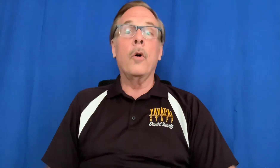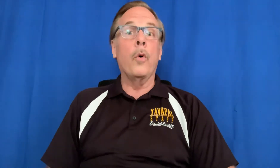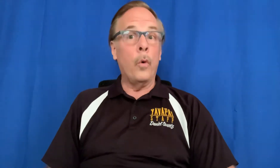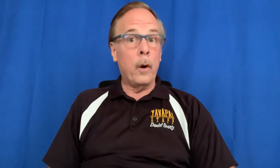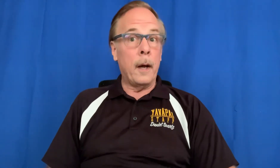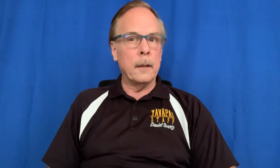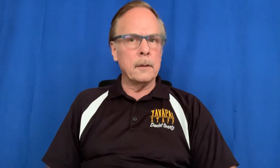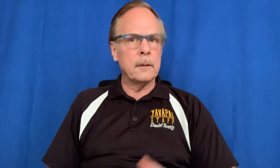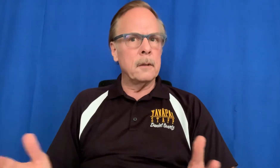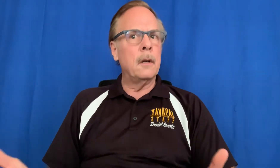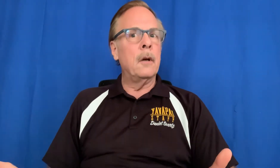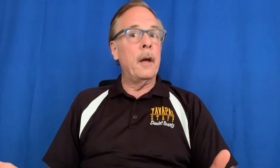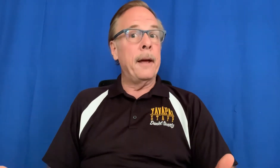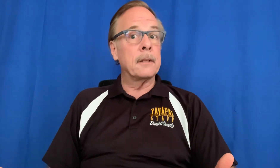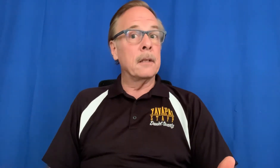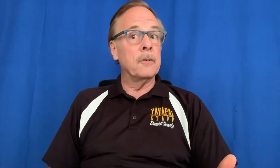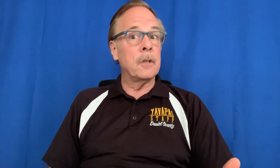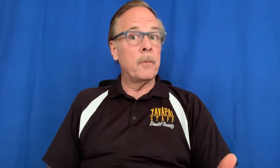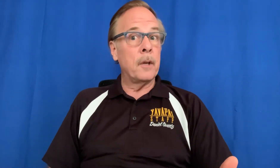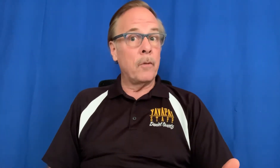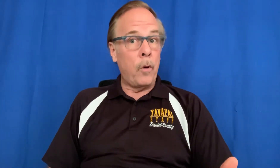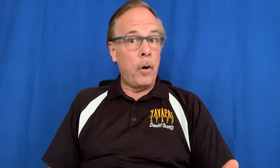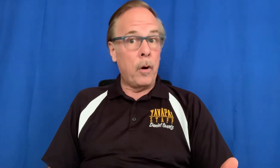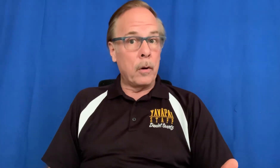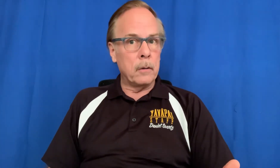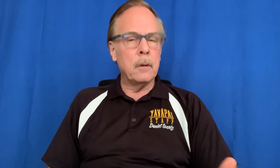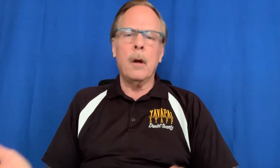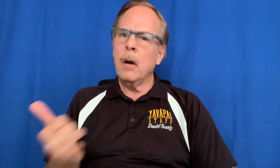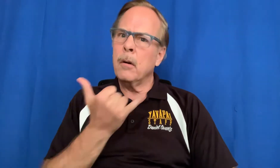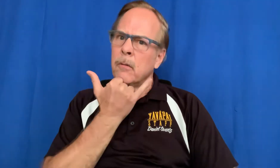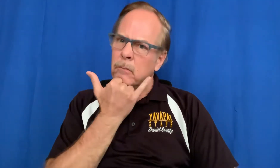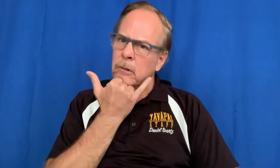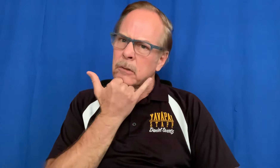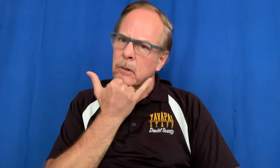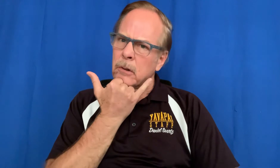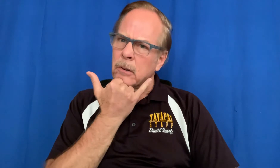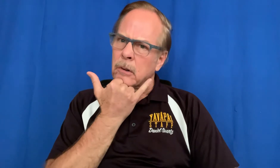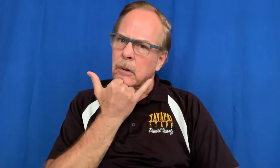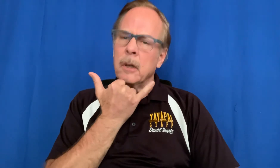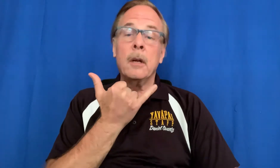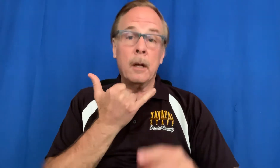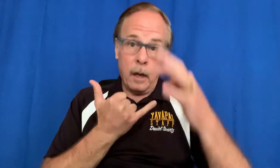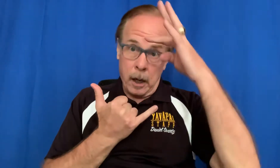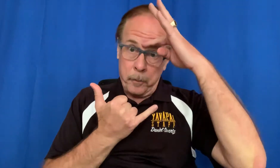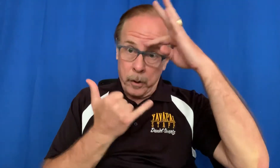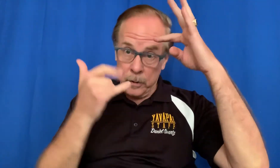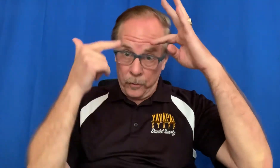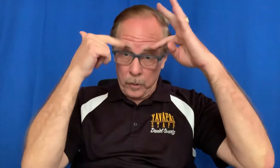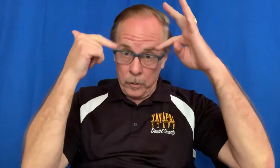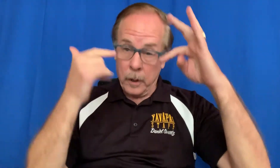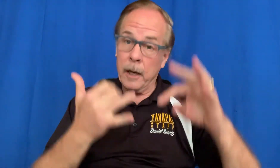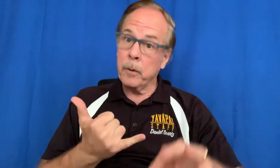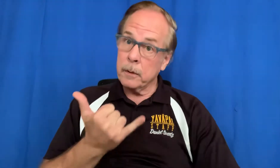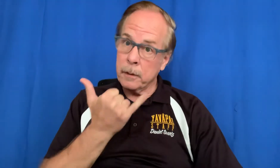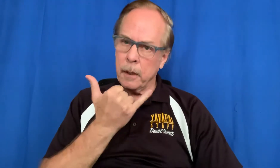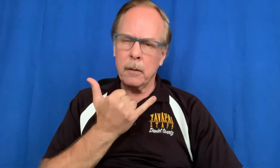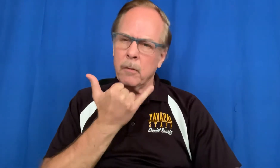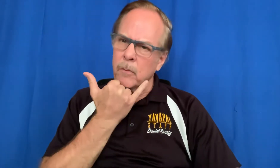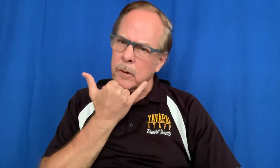or as asking if something wrong, what's wrong? Eyebrows furrowed, eyebrows down, what's